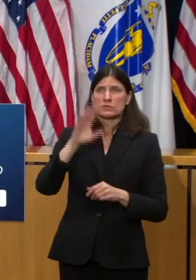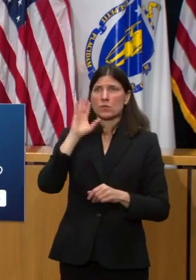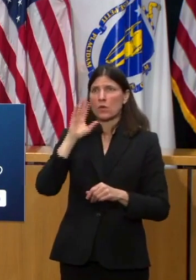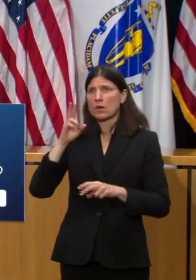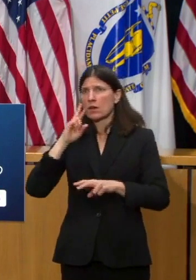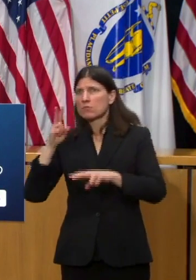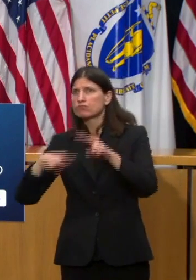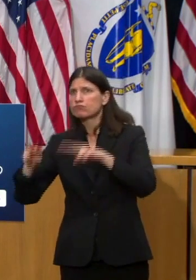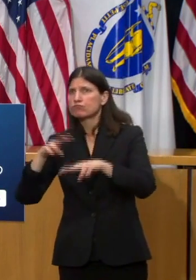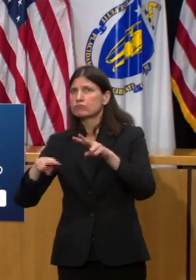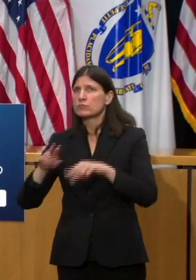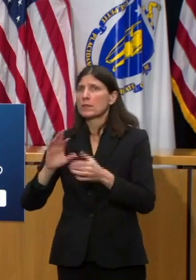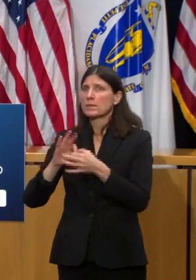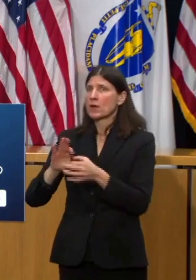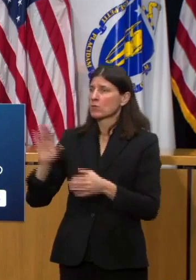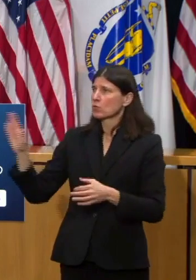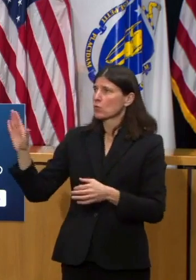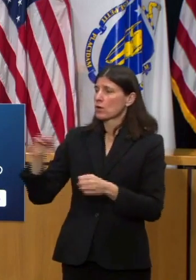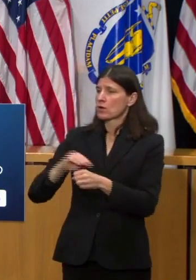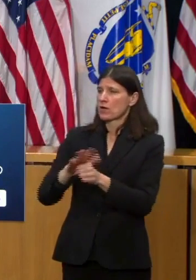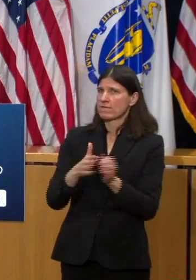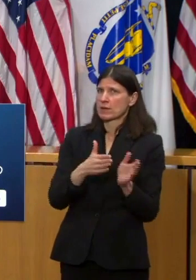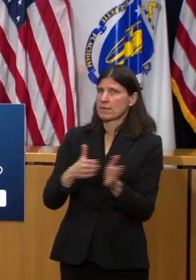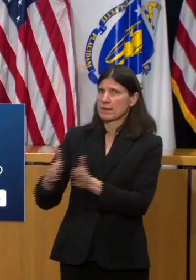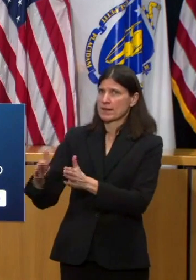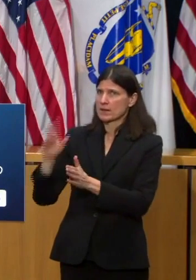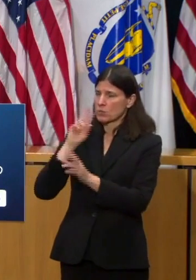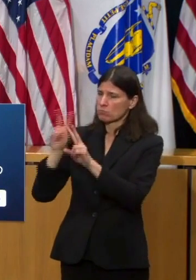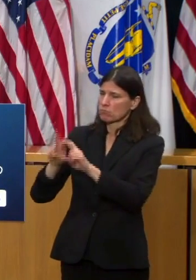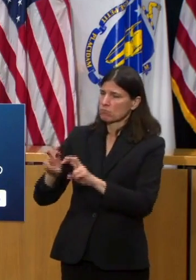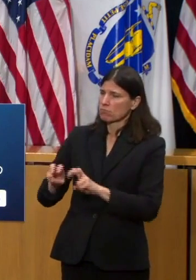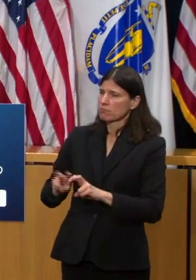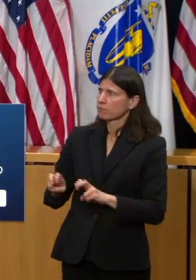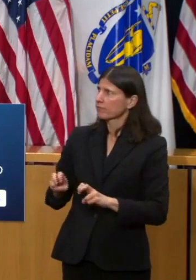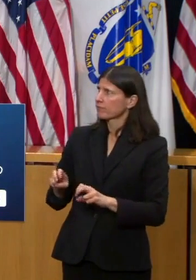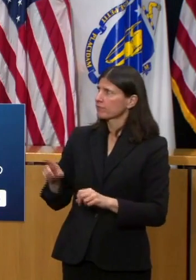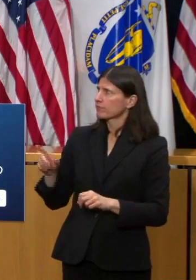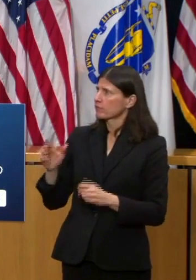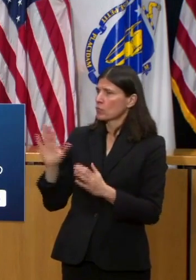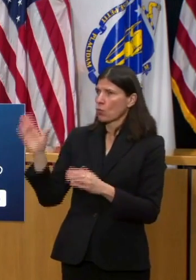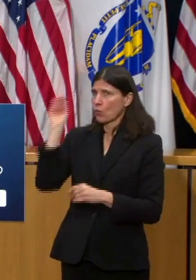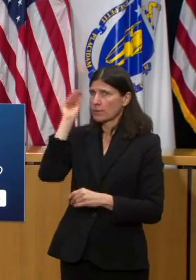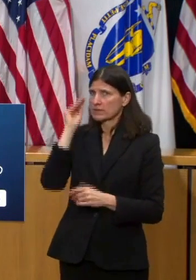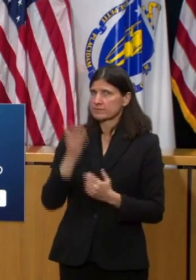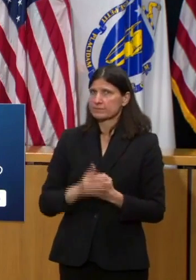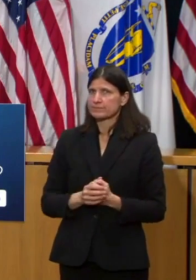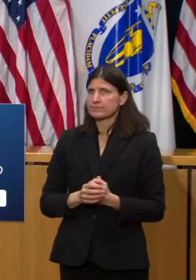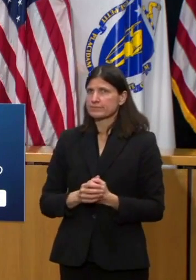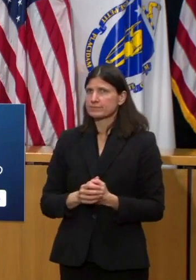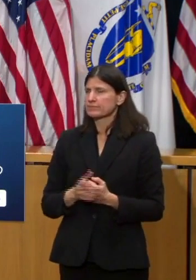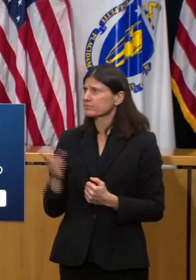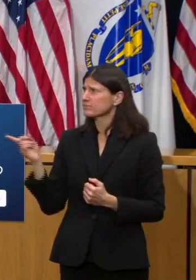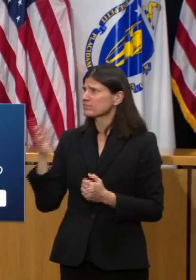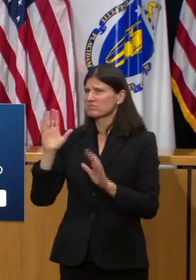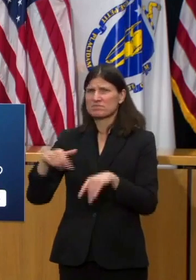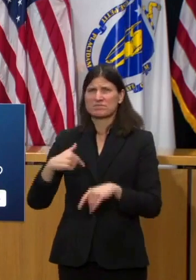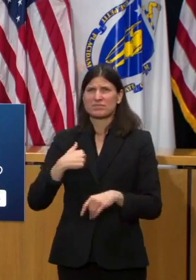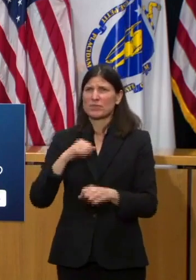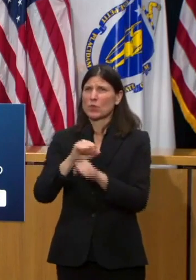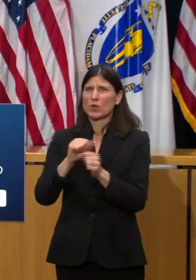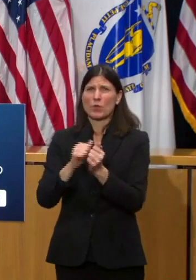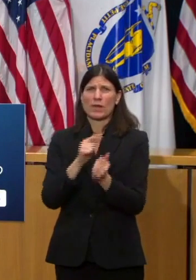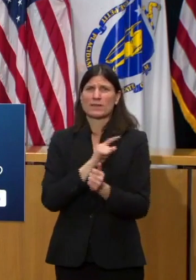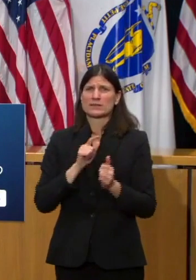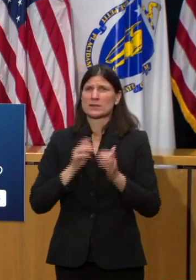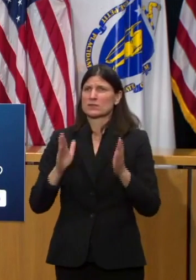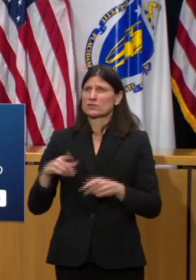When we talk all the time to the legislature, I talk to the Speaker and the Senate President over the weekend. Mary Lou does calls at